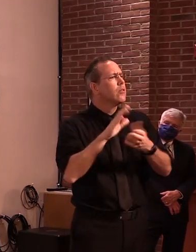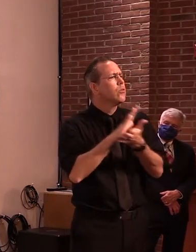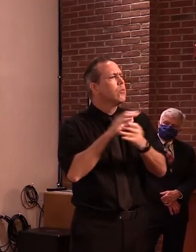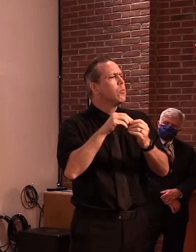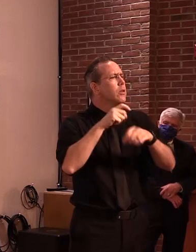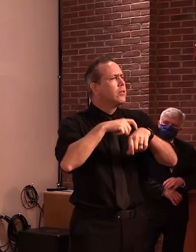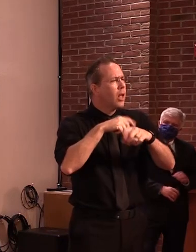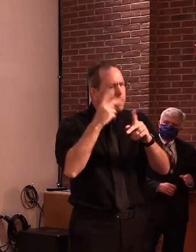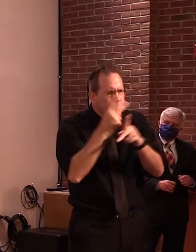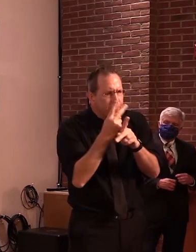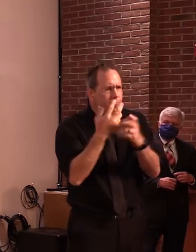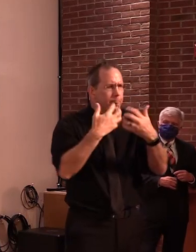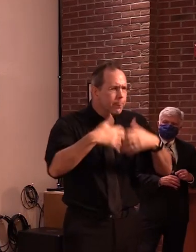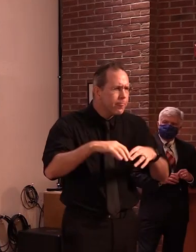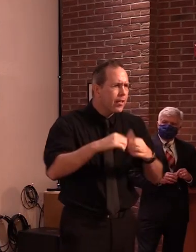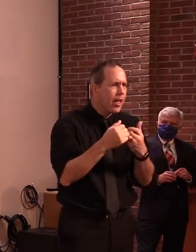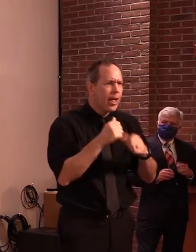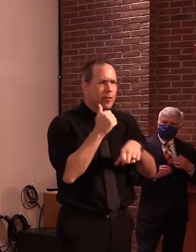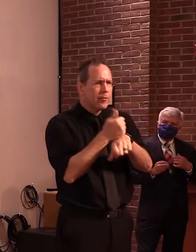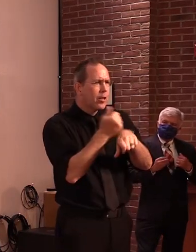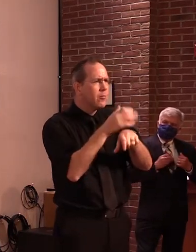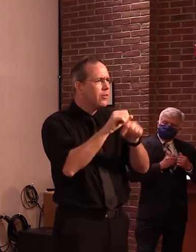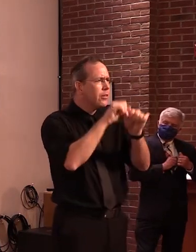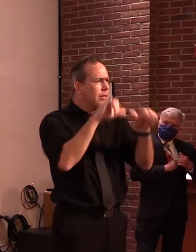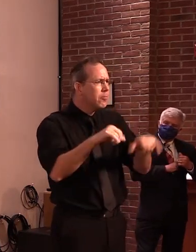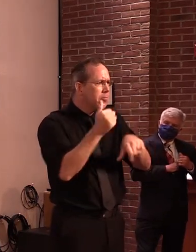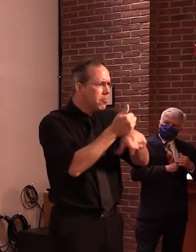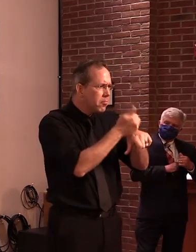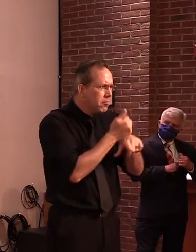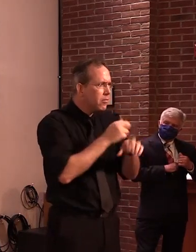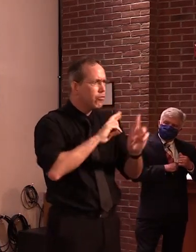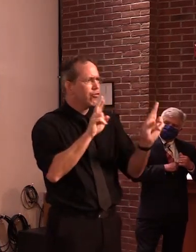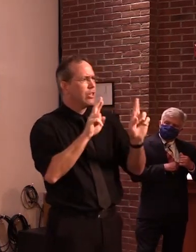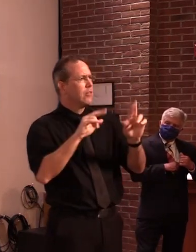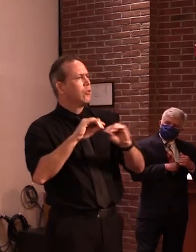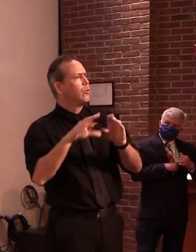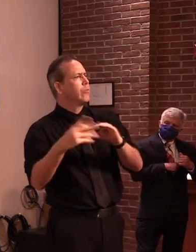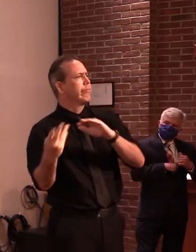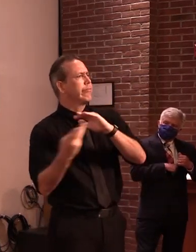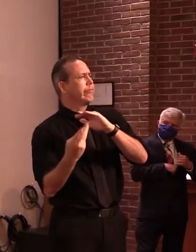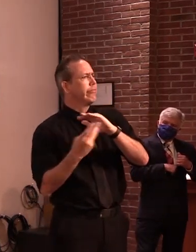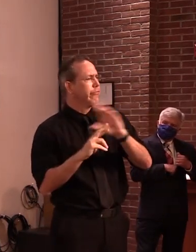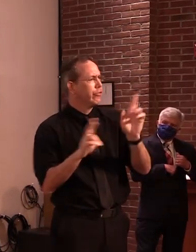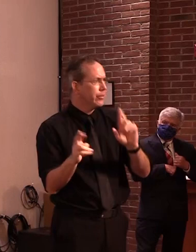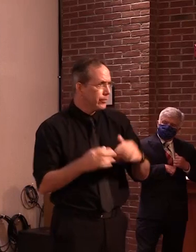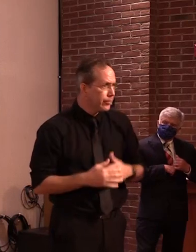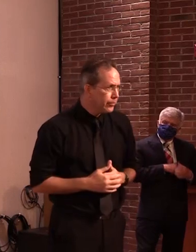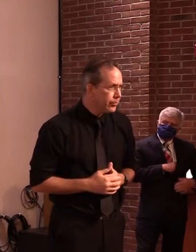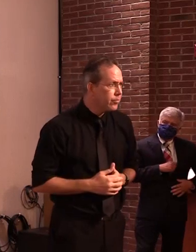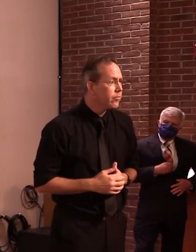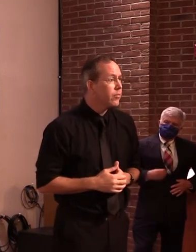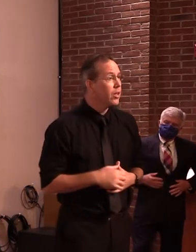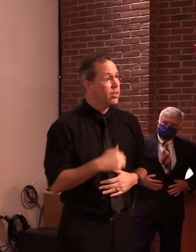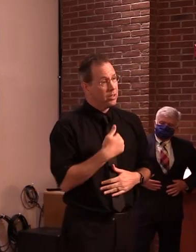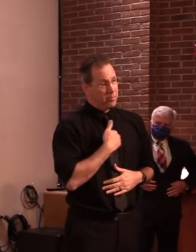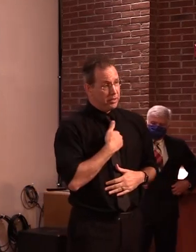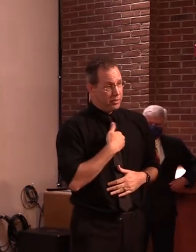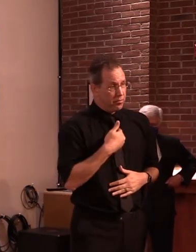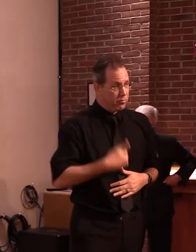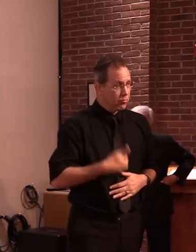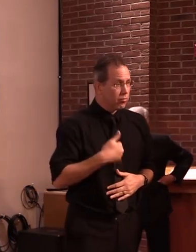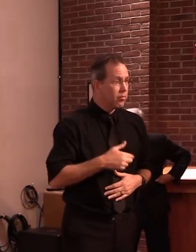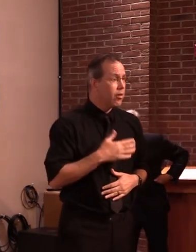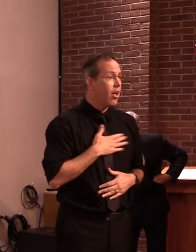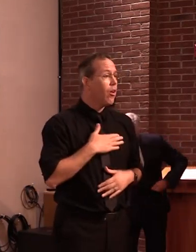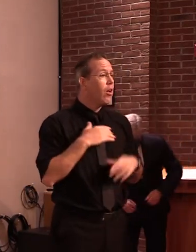sure that we're doing this in a safe manner. I, along with our state experts, our health experts, and those in the